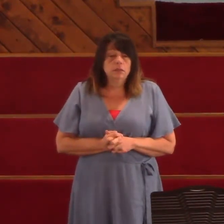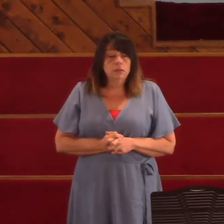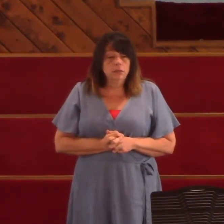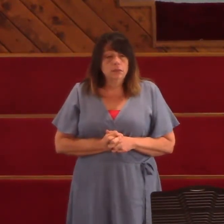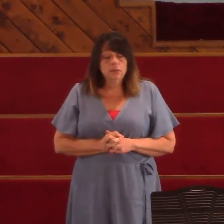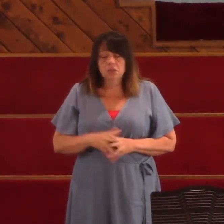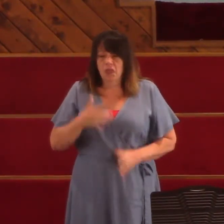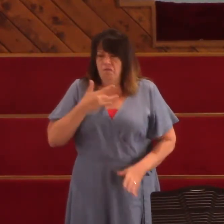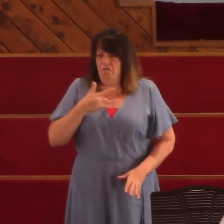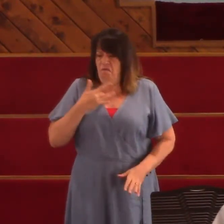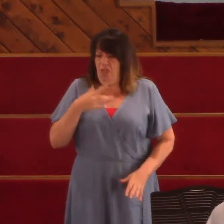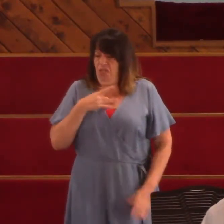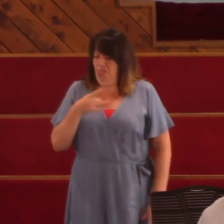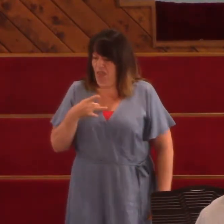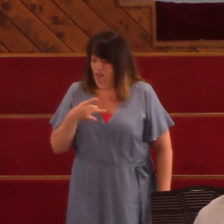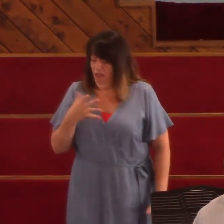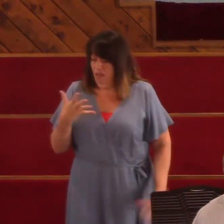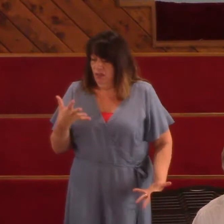I feel like that